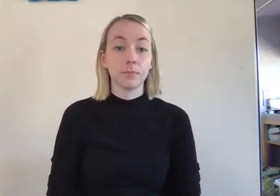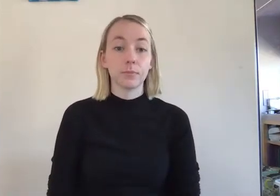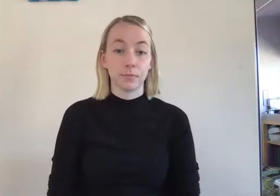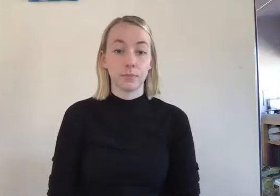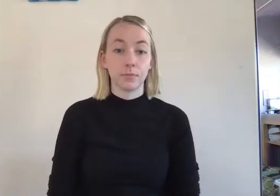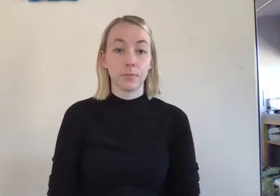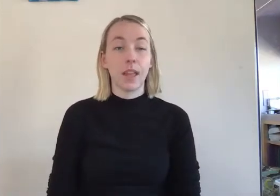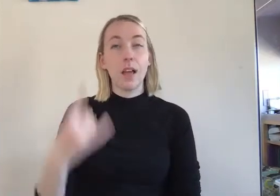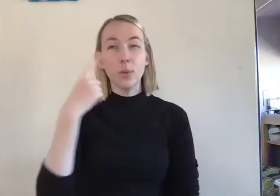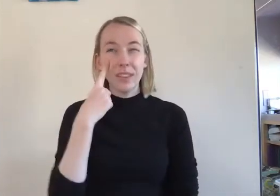so I think